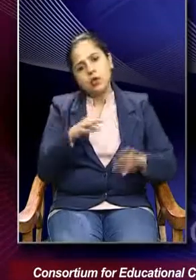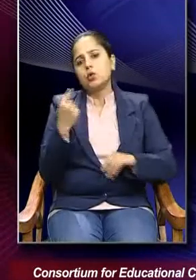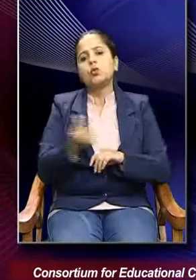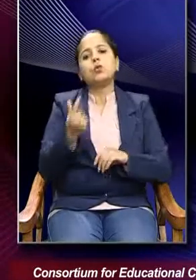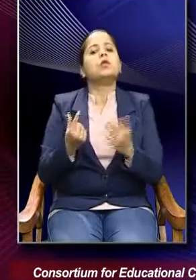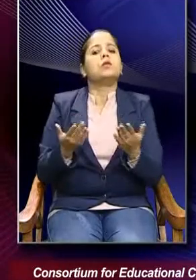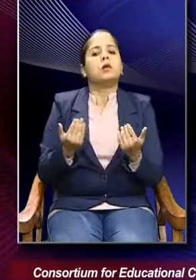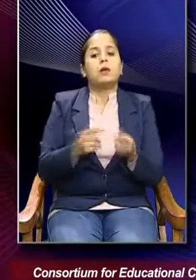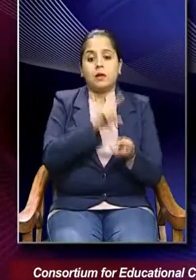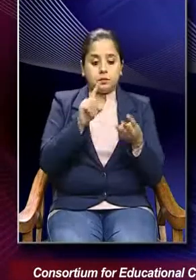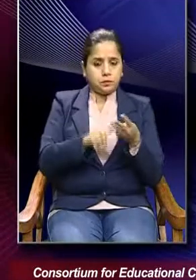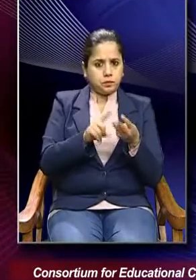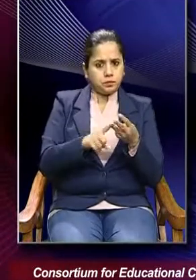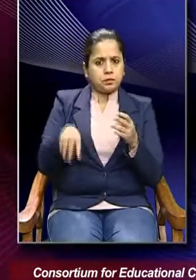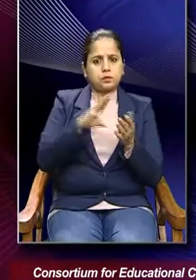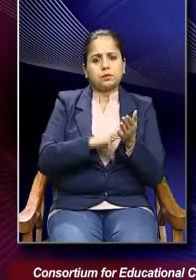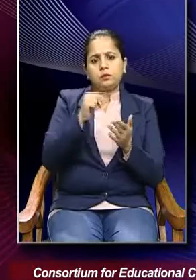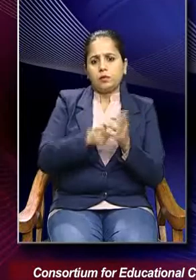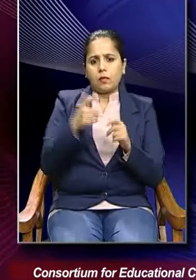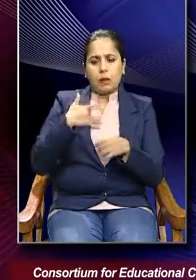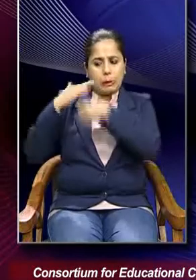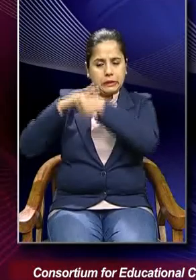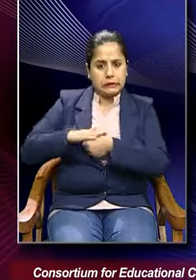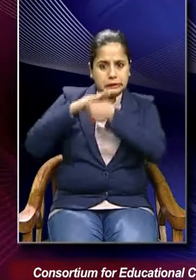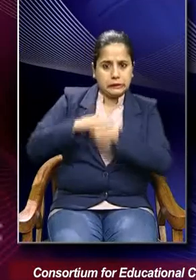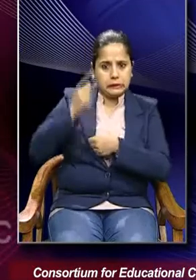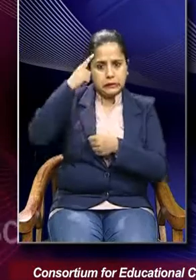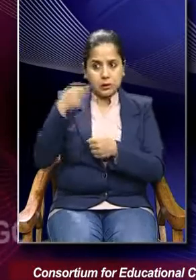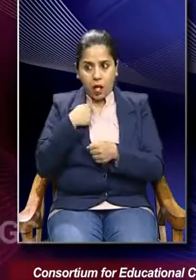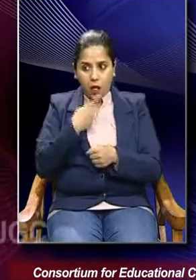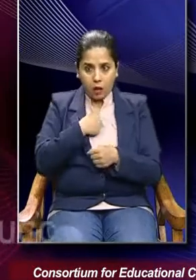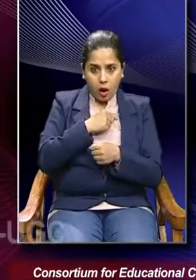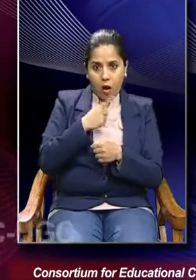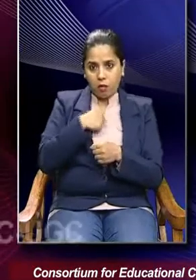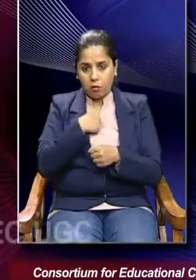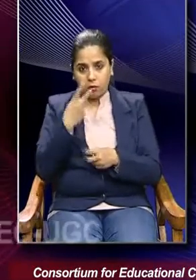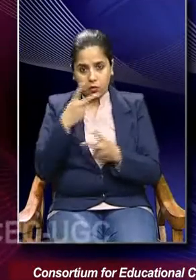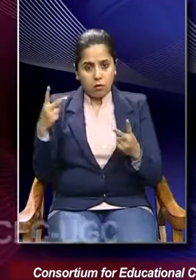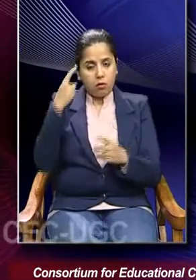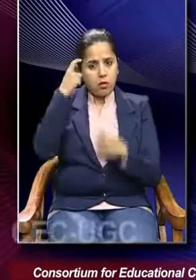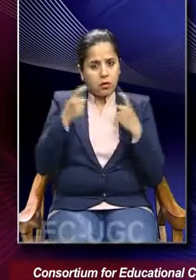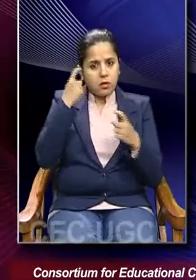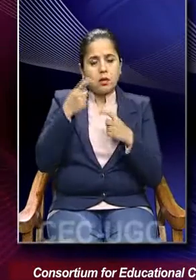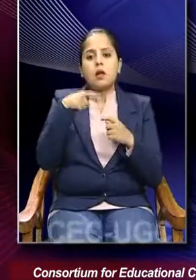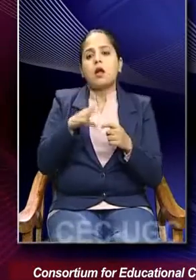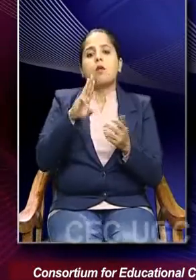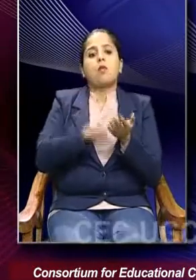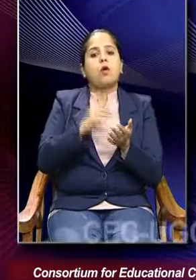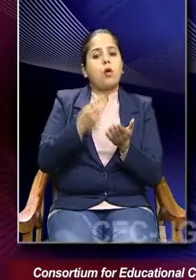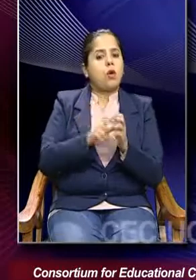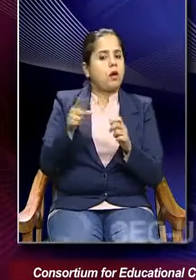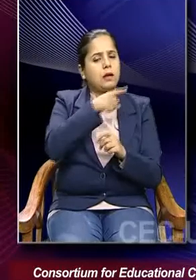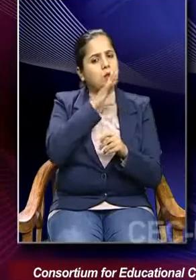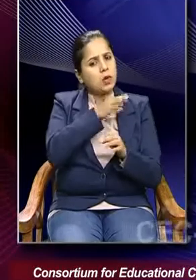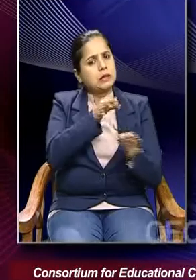it exerts a moral pressure, and this moral order was the core idea that Durkheim was trying